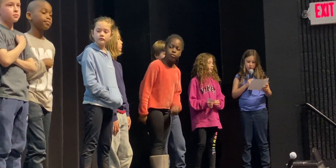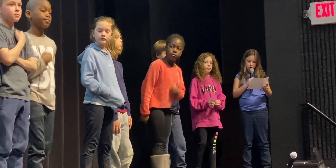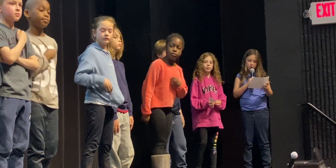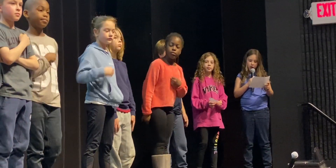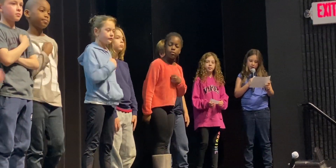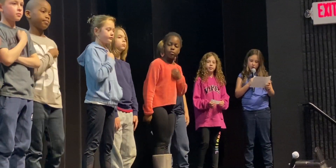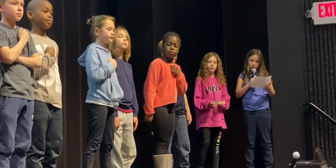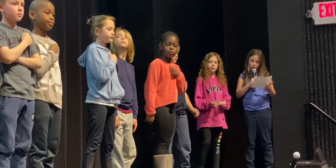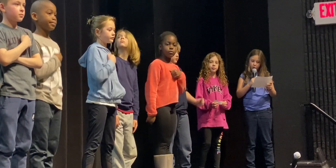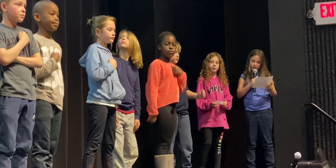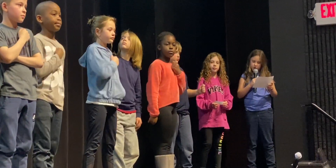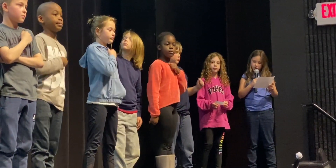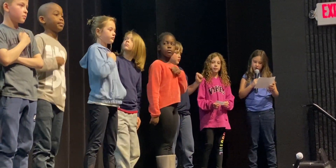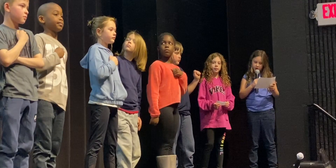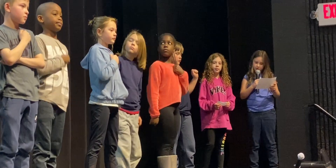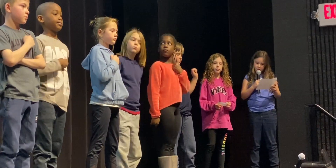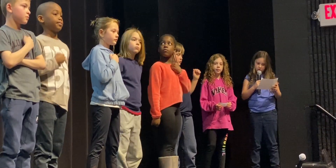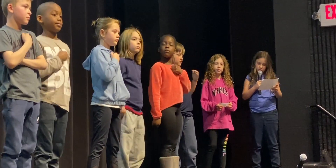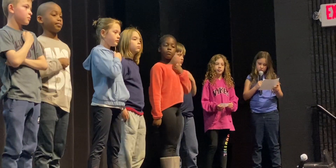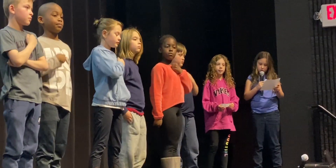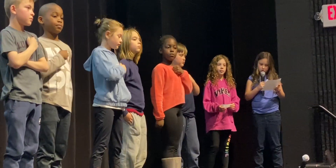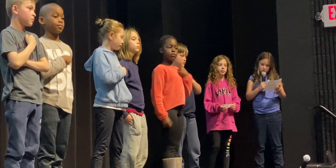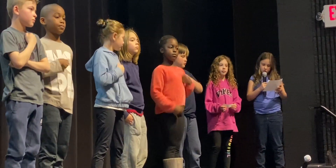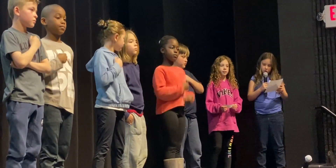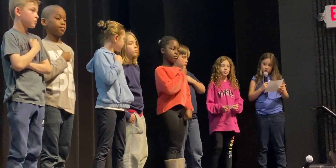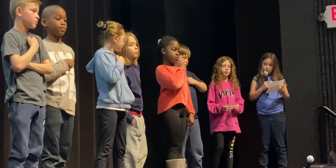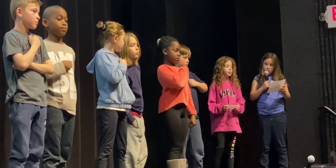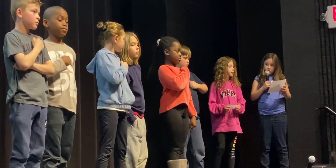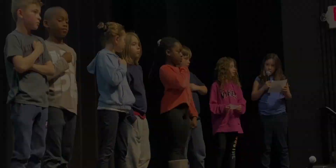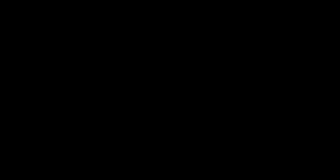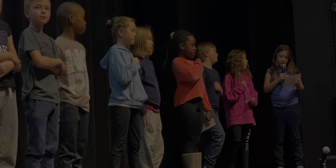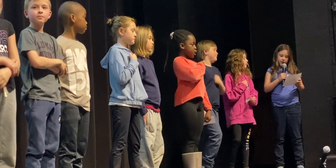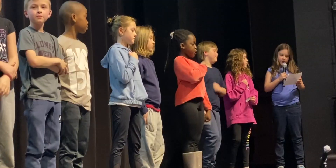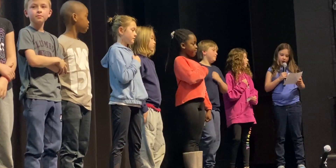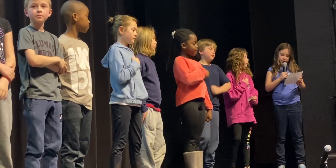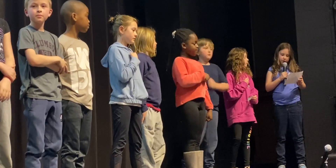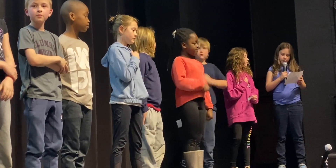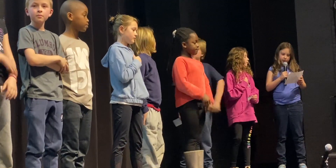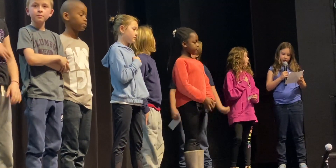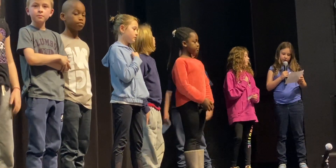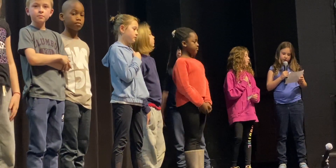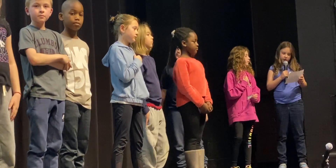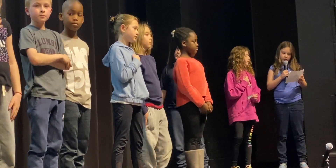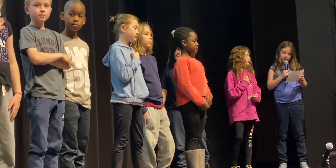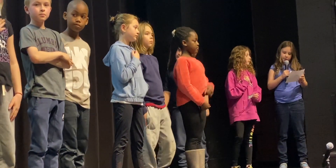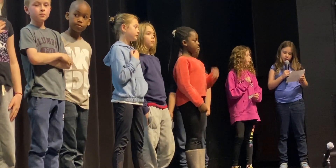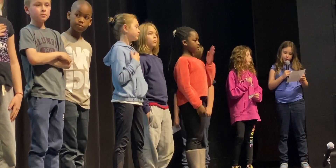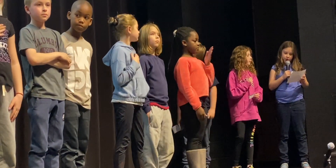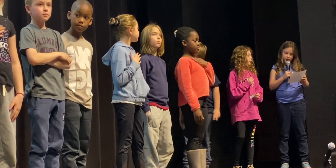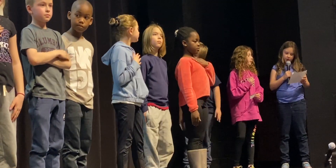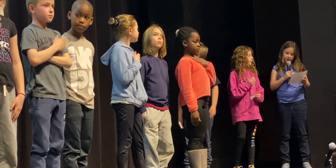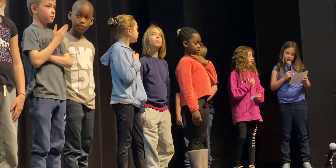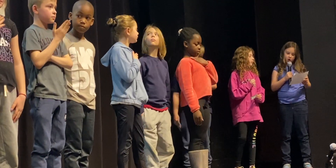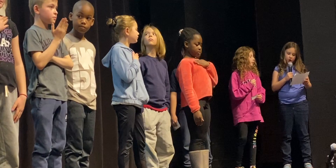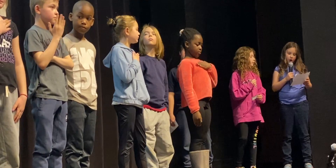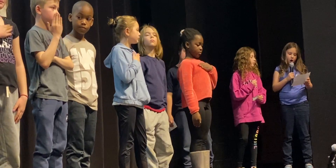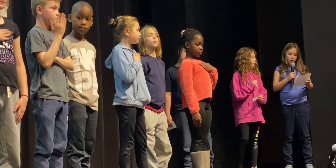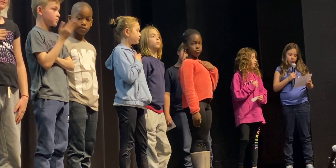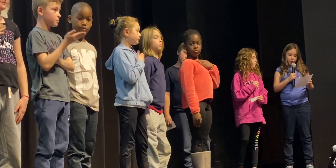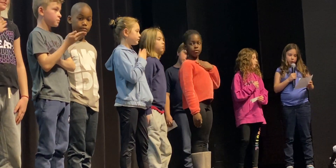Circle S clockwise on chest. This is the sign for please. It is similar to the sign for sorry. Rub